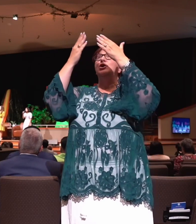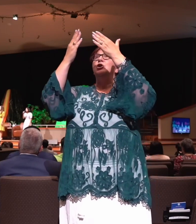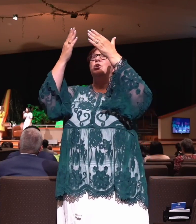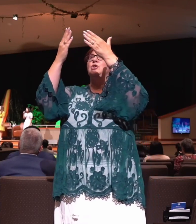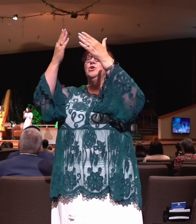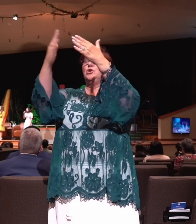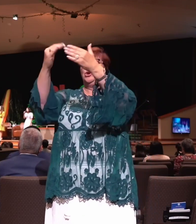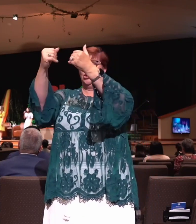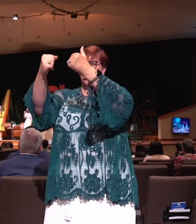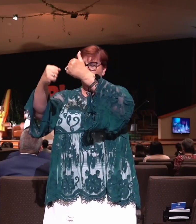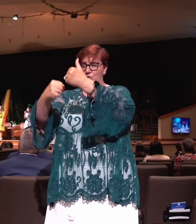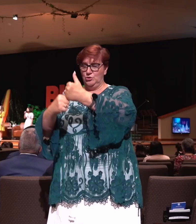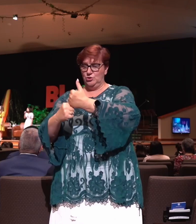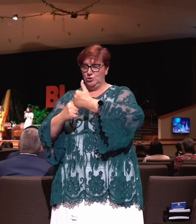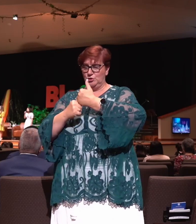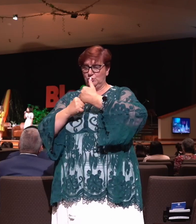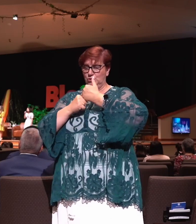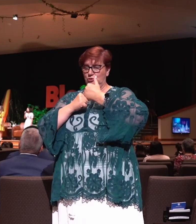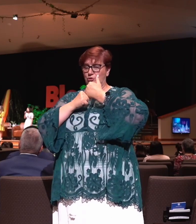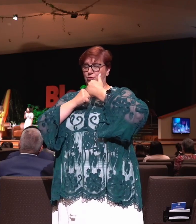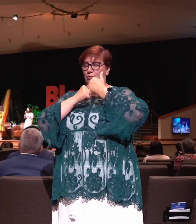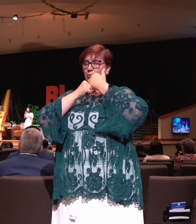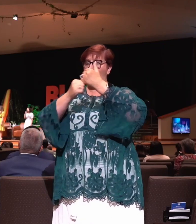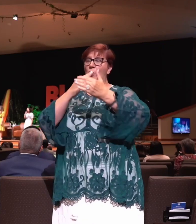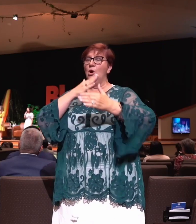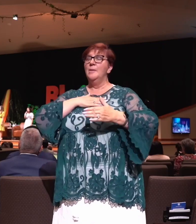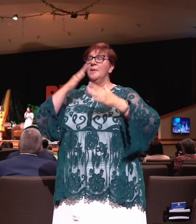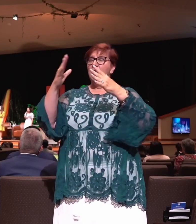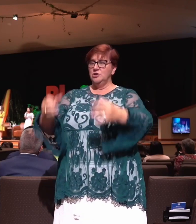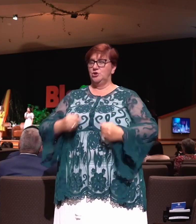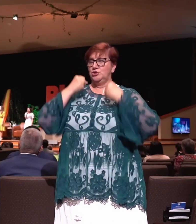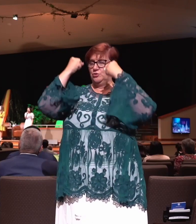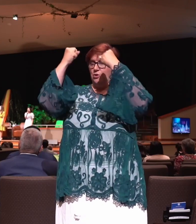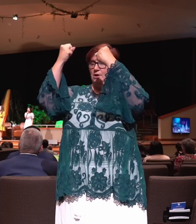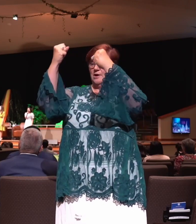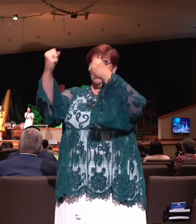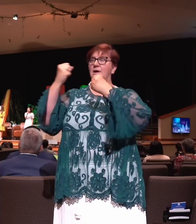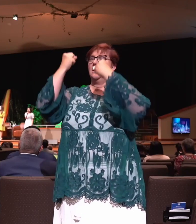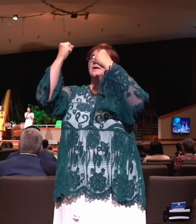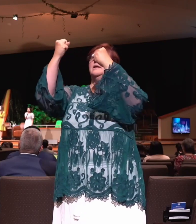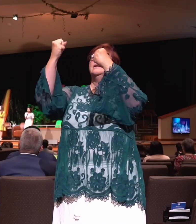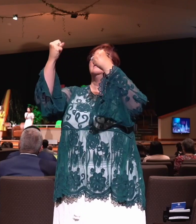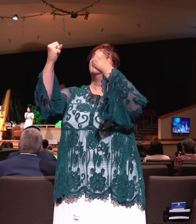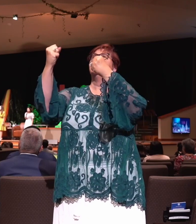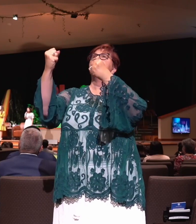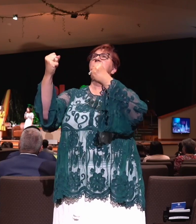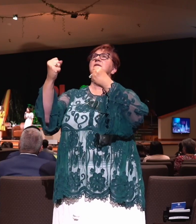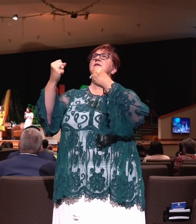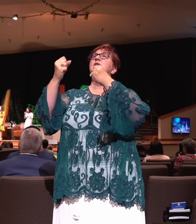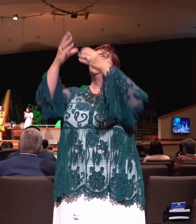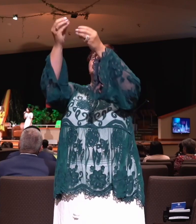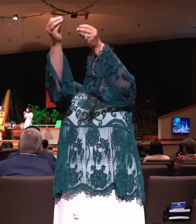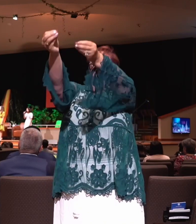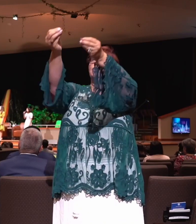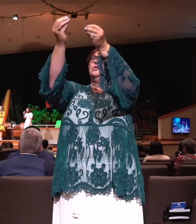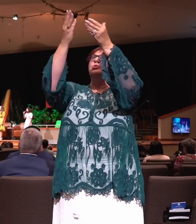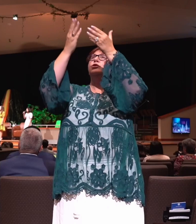You are the source of my strength.